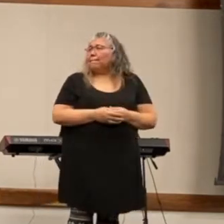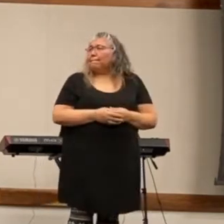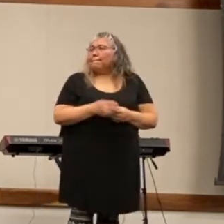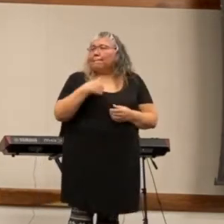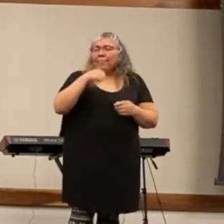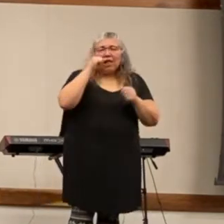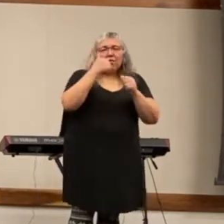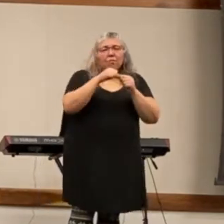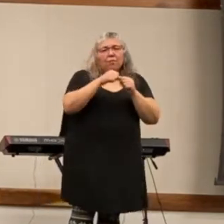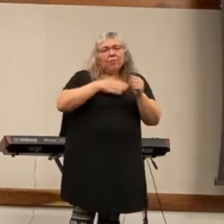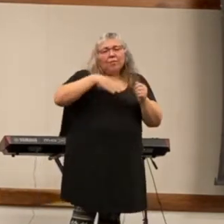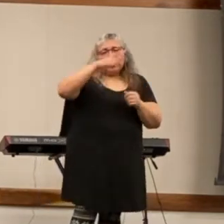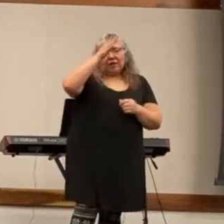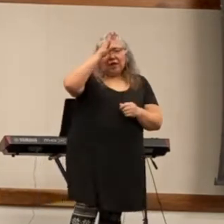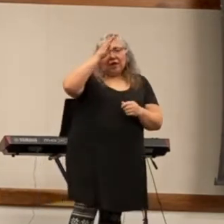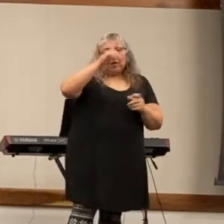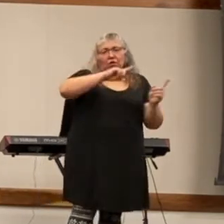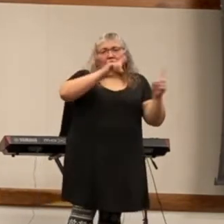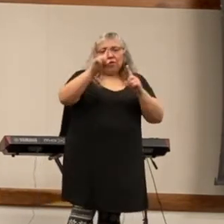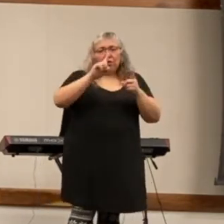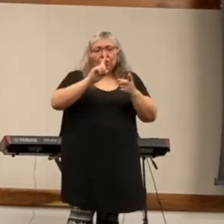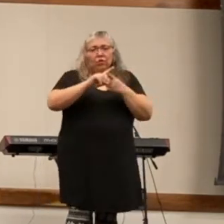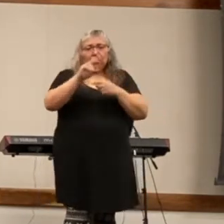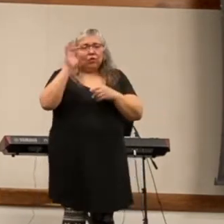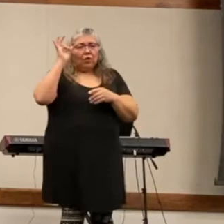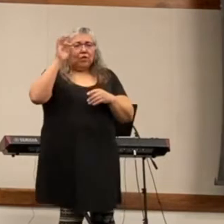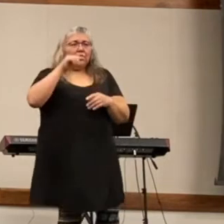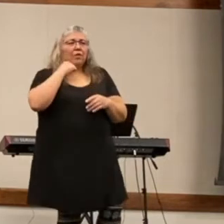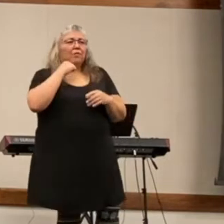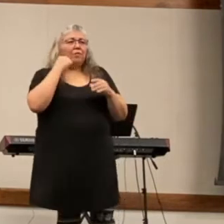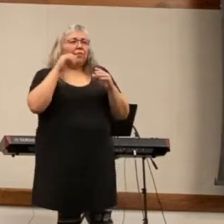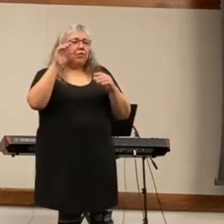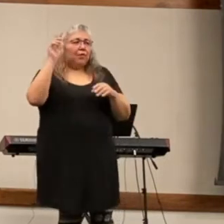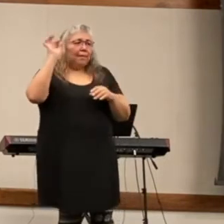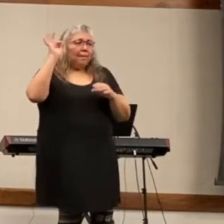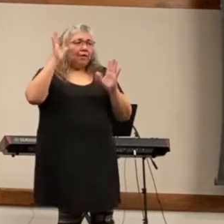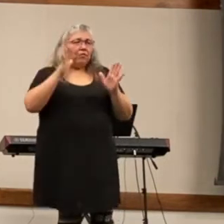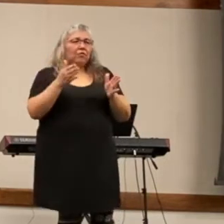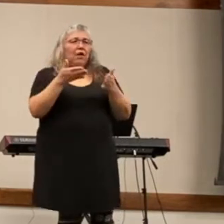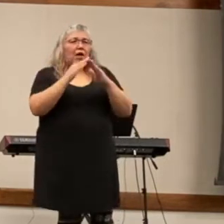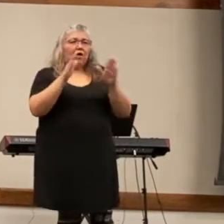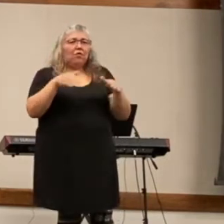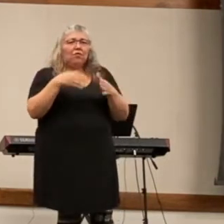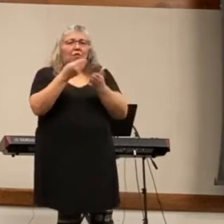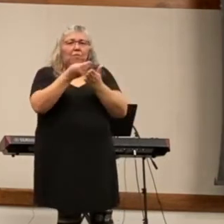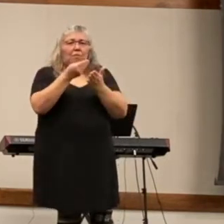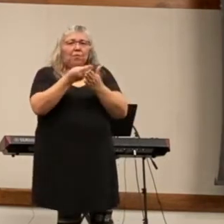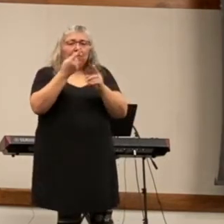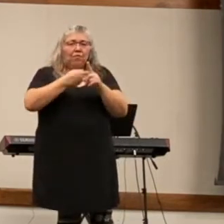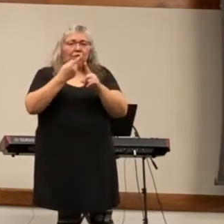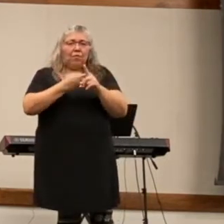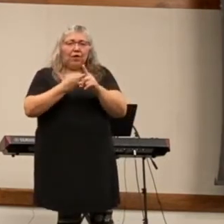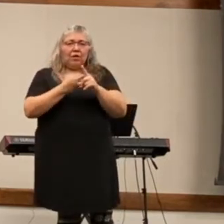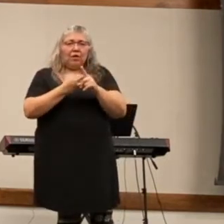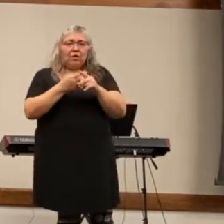I remember my dad going over to the pastor's house and asking for money for rent for his house,